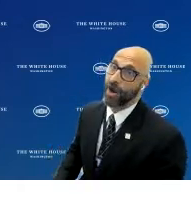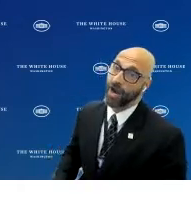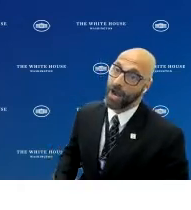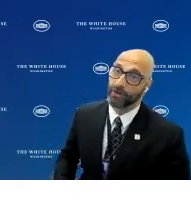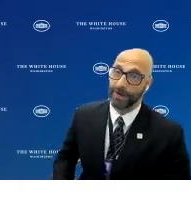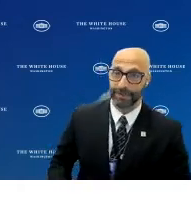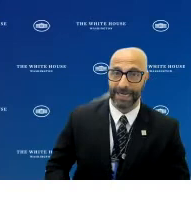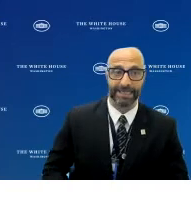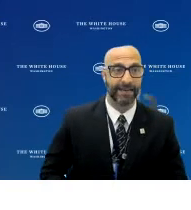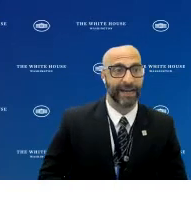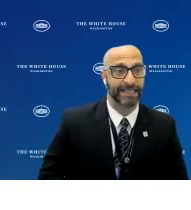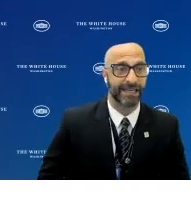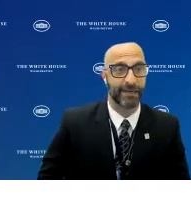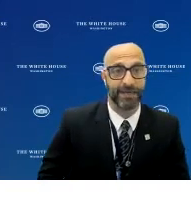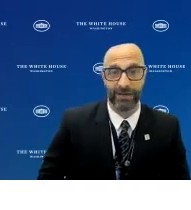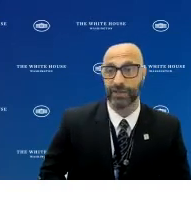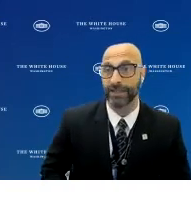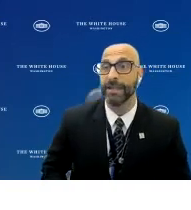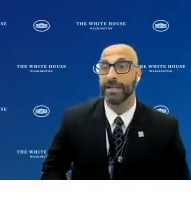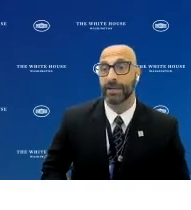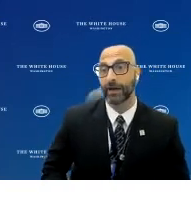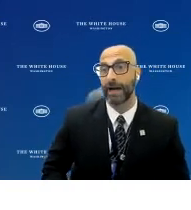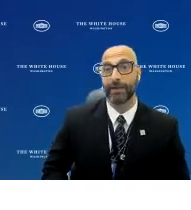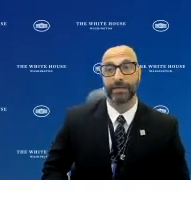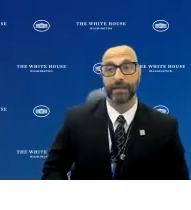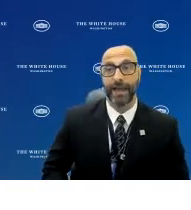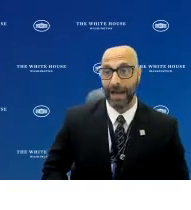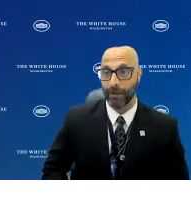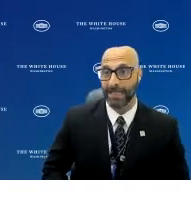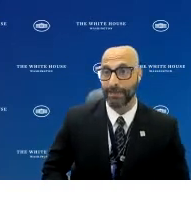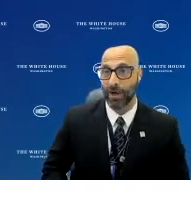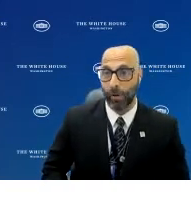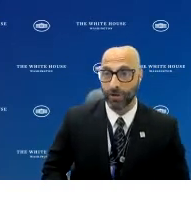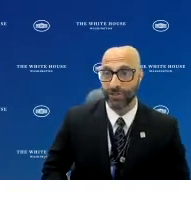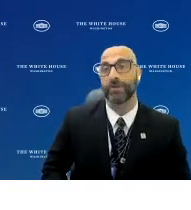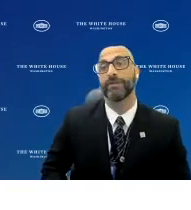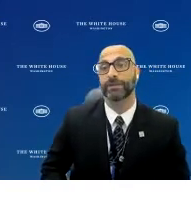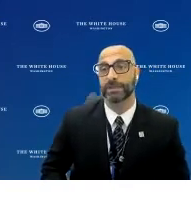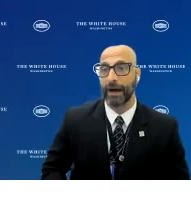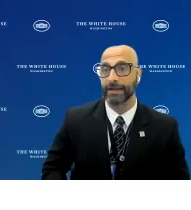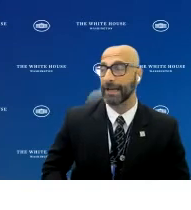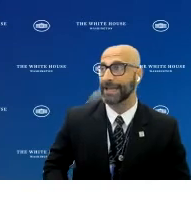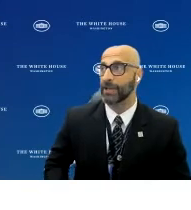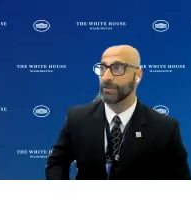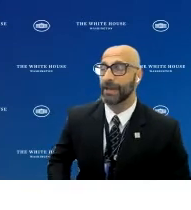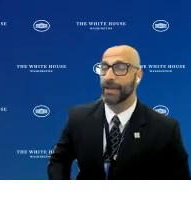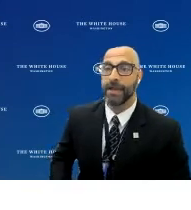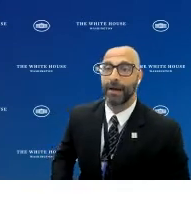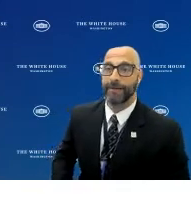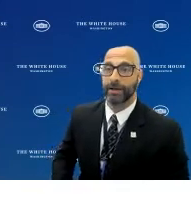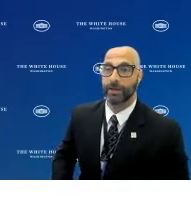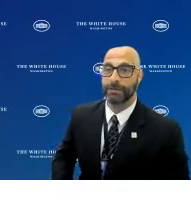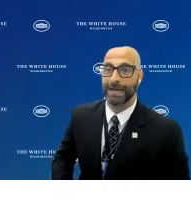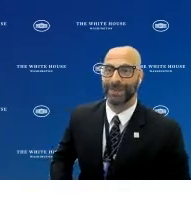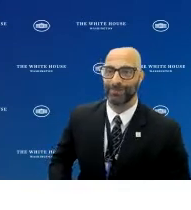in the outbreak are underrepresented in vaccine administration. So equity has been a cornerstone of this response. I'll tell you